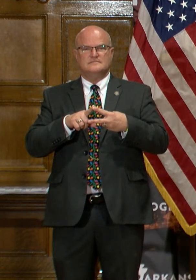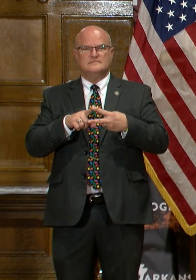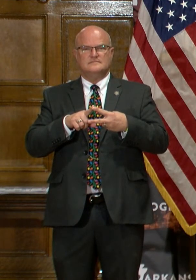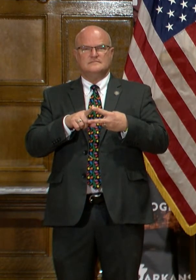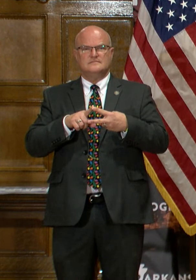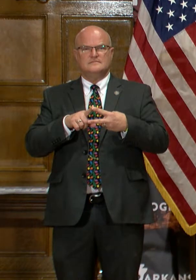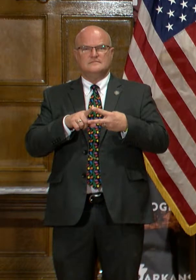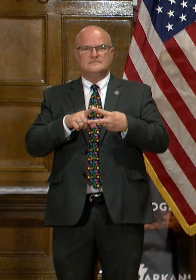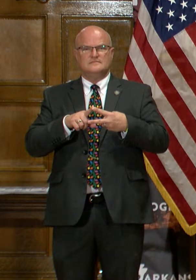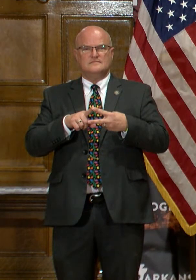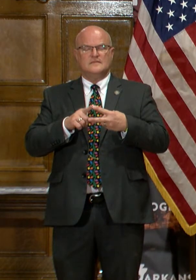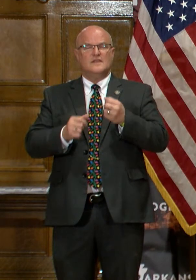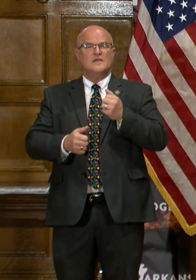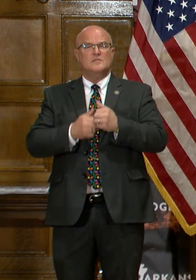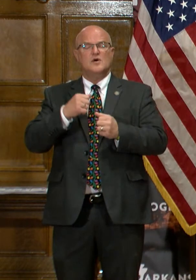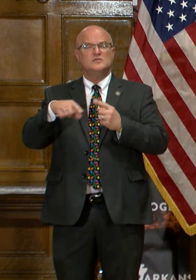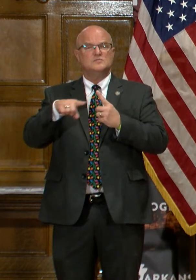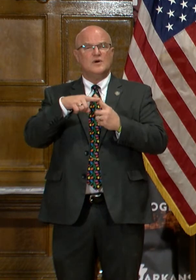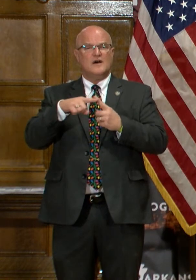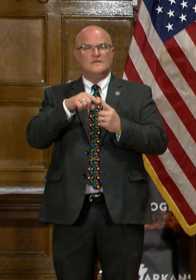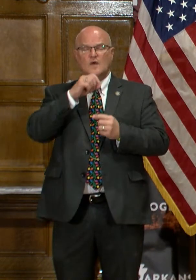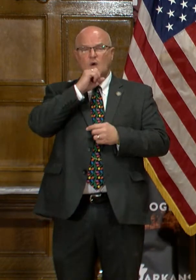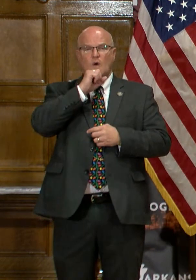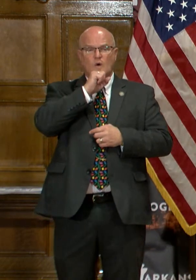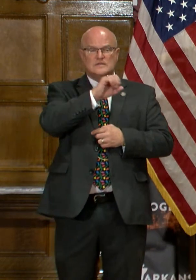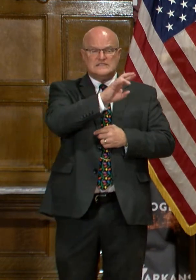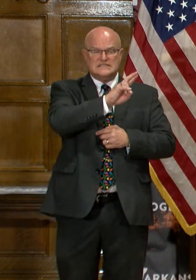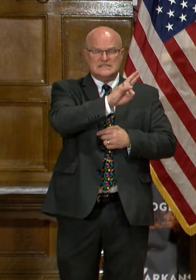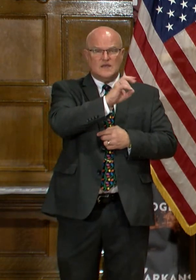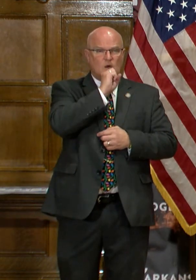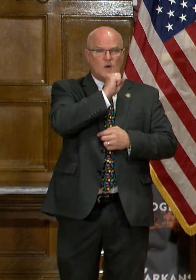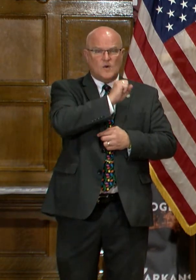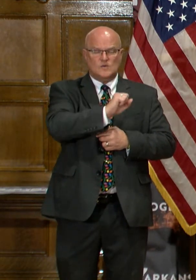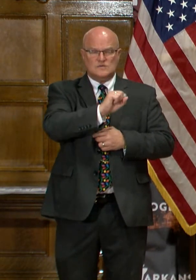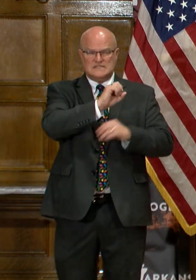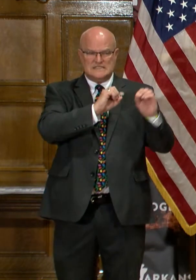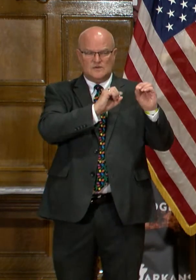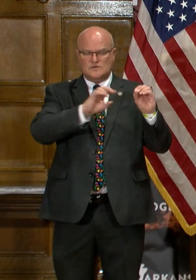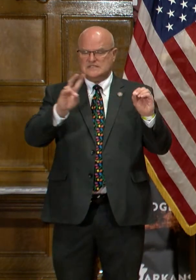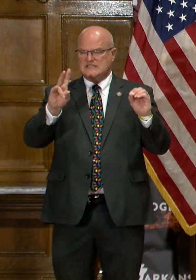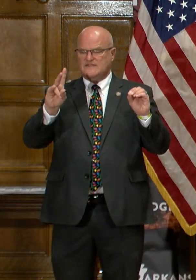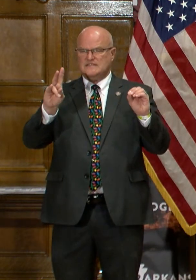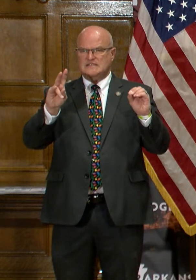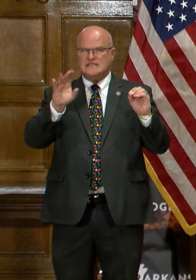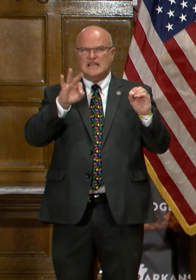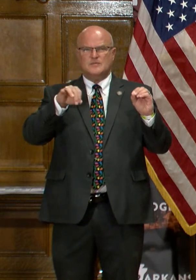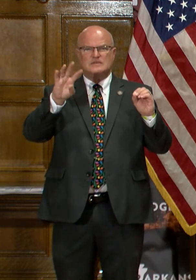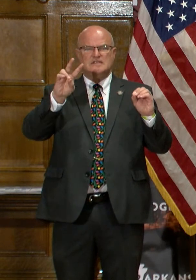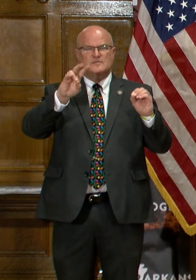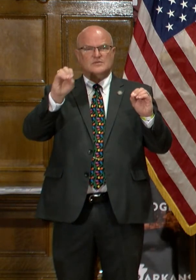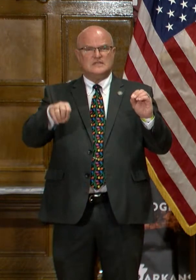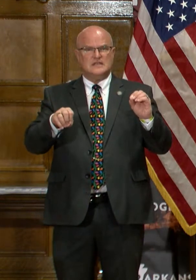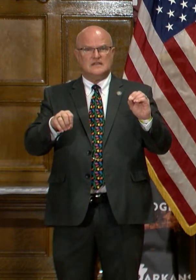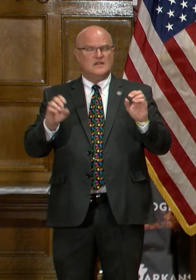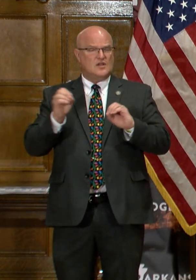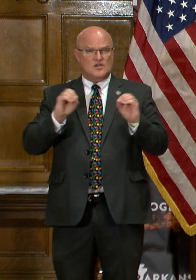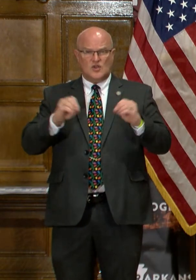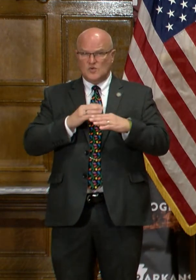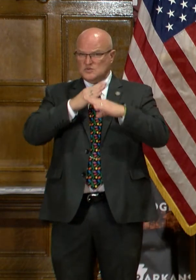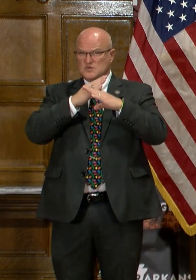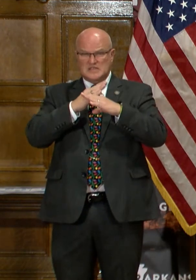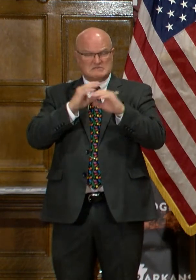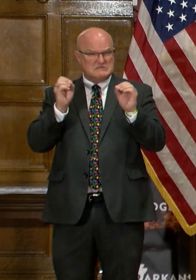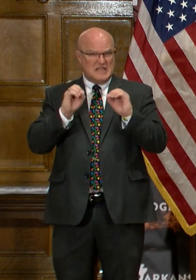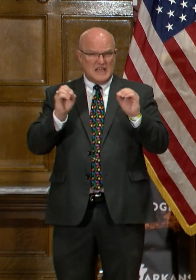group with the most positives is 0 to 17 at 9.7%, yet we are not doing any kind of restrictions